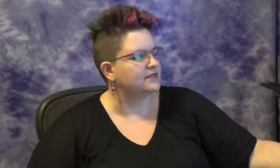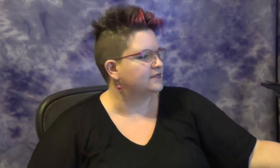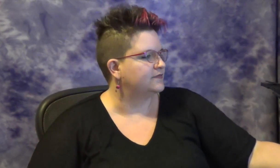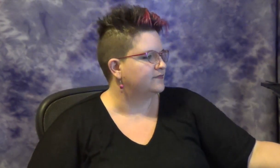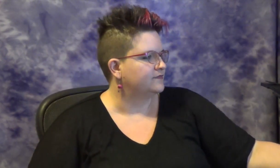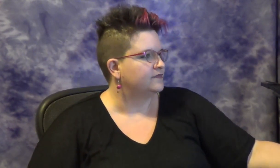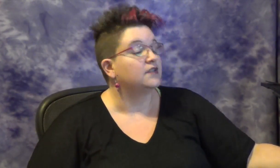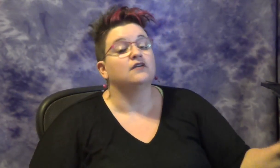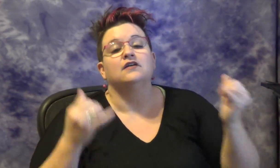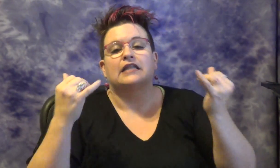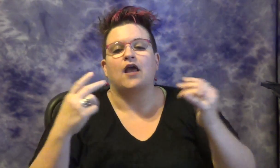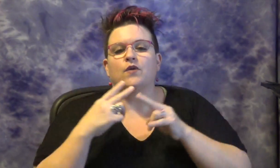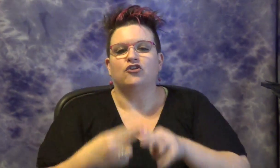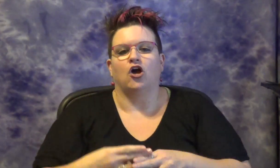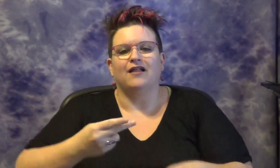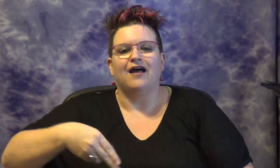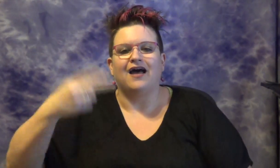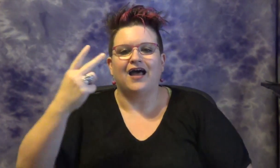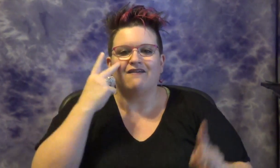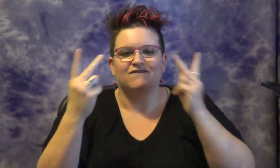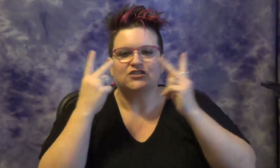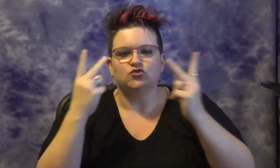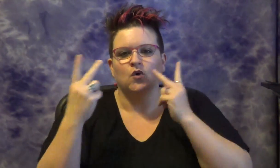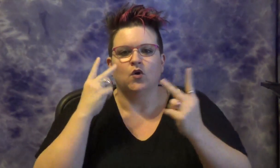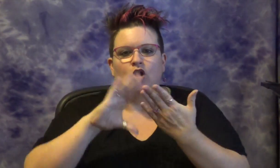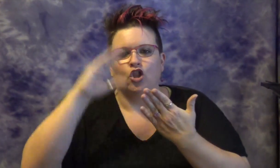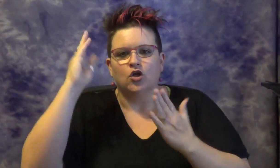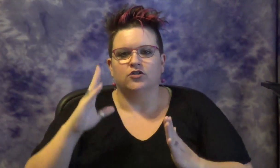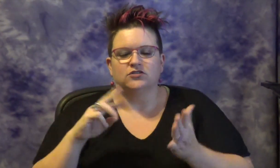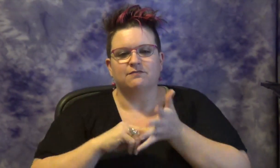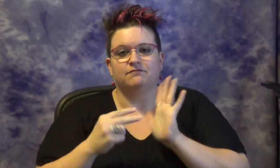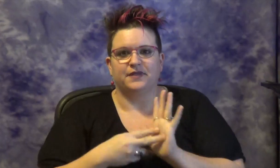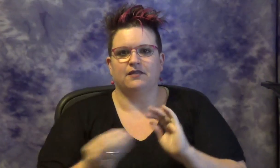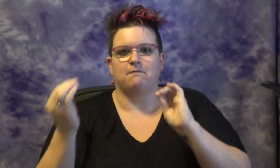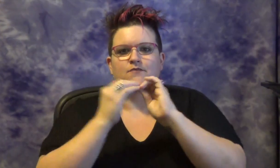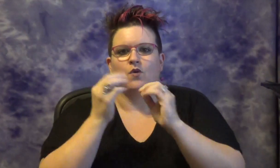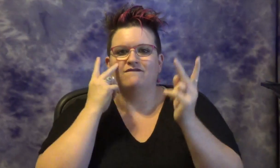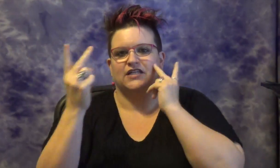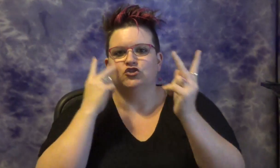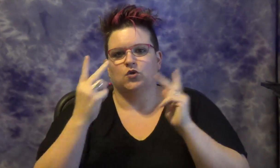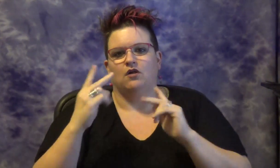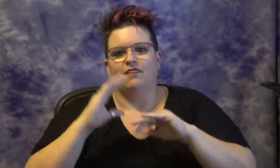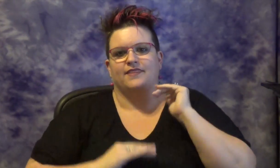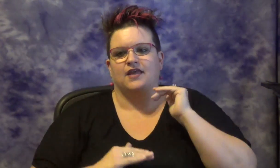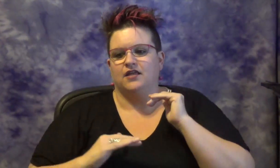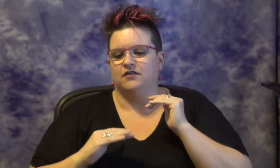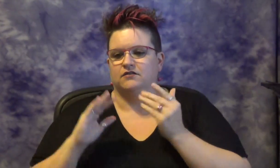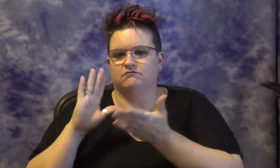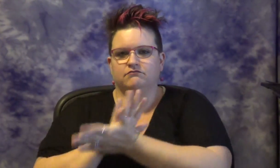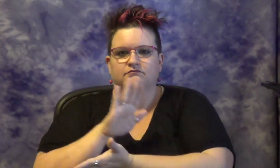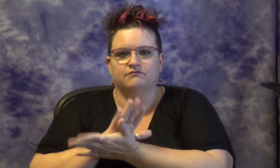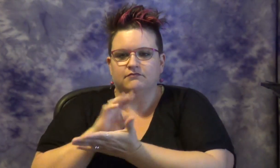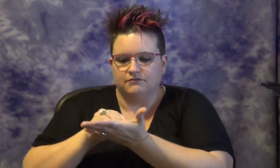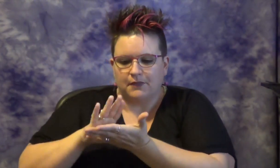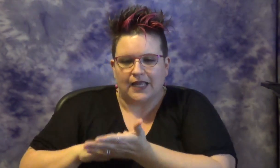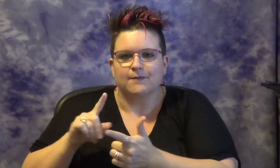And of course, you can read about MLS people, but we actually call it high learners, high visual learners, actually.